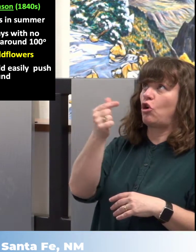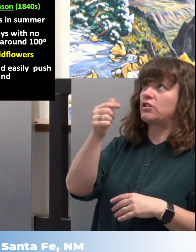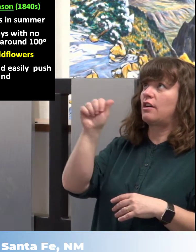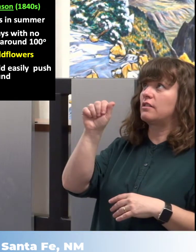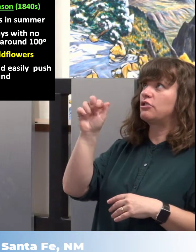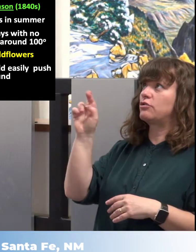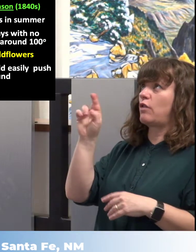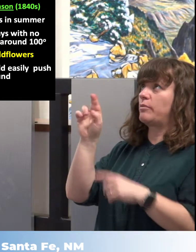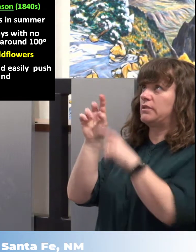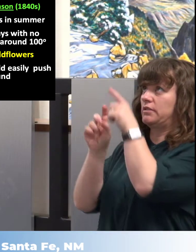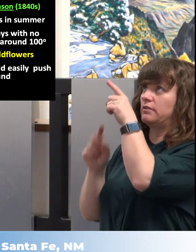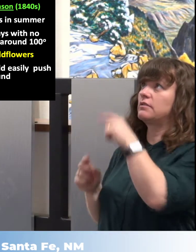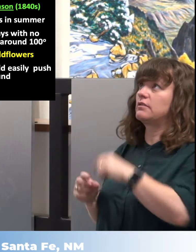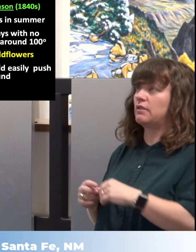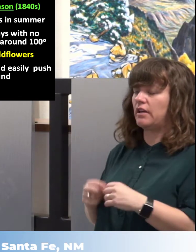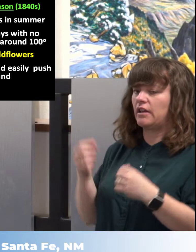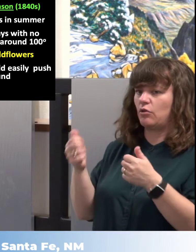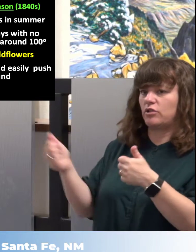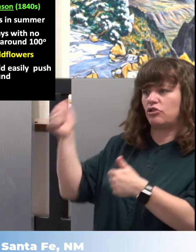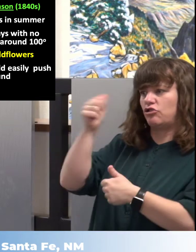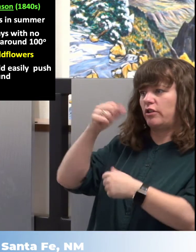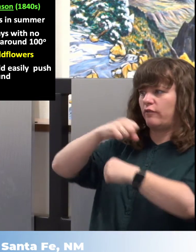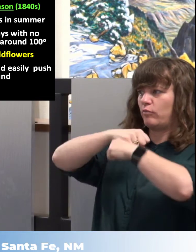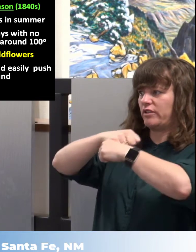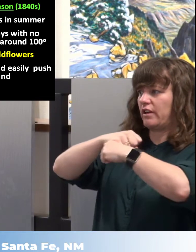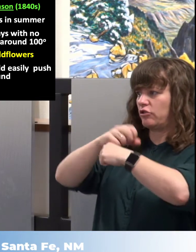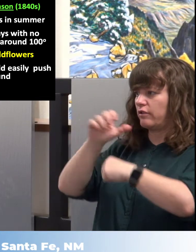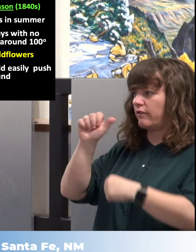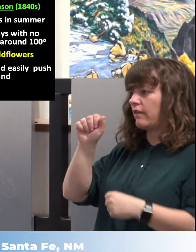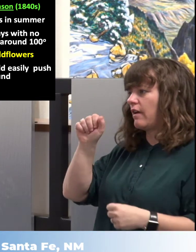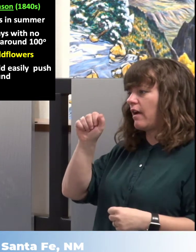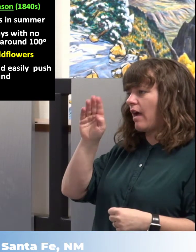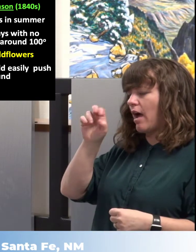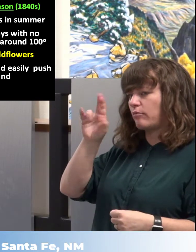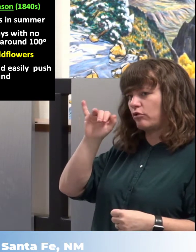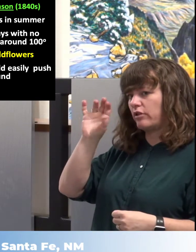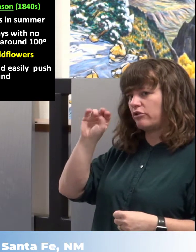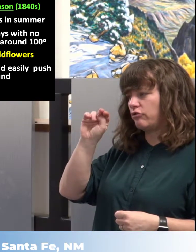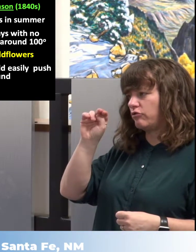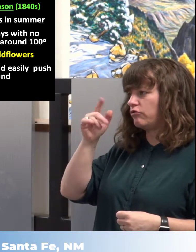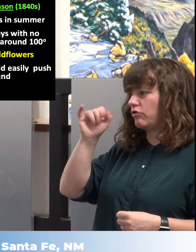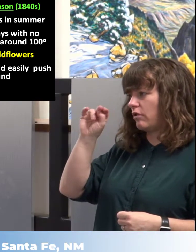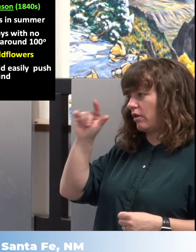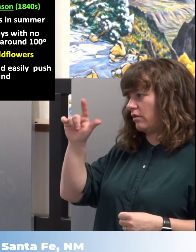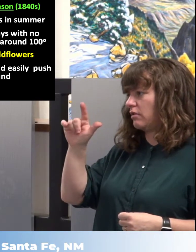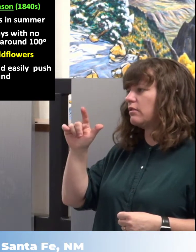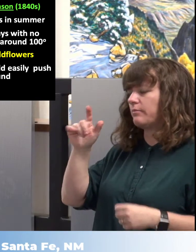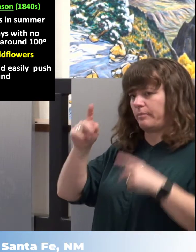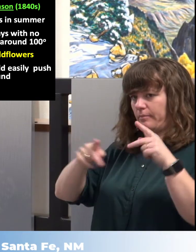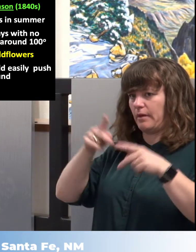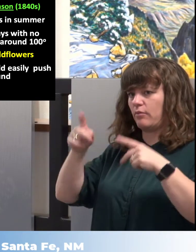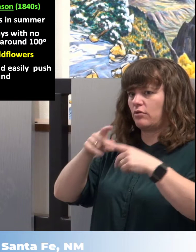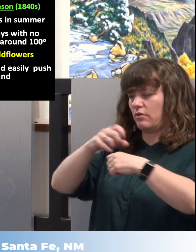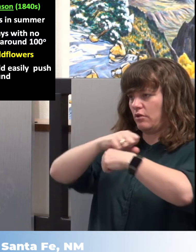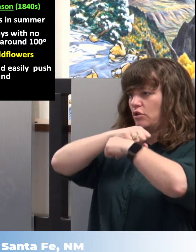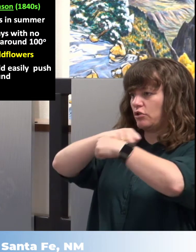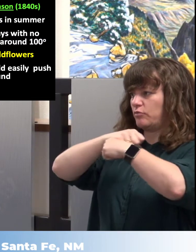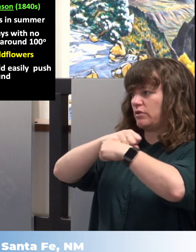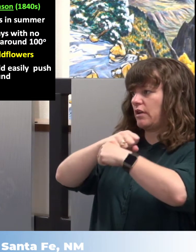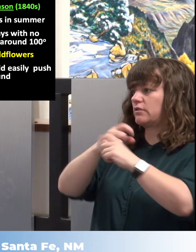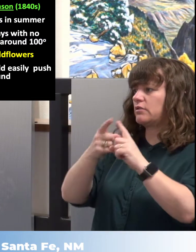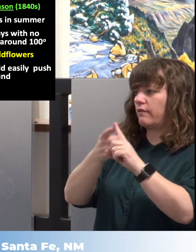protector of Aborigines. His job was to protect Aboriginal people from the pioneering colonists,